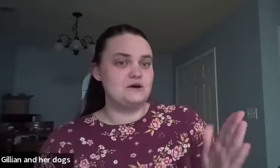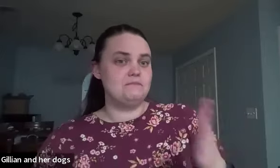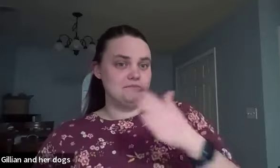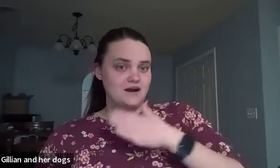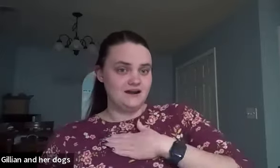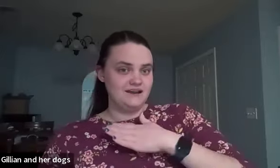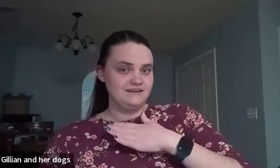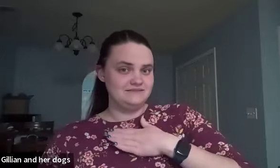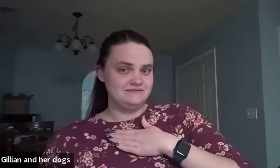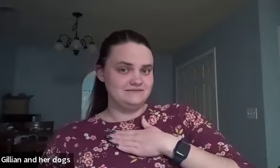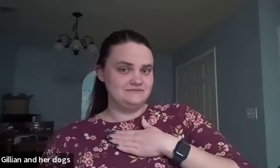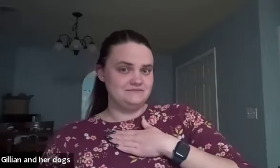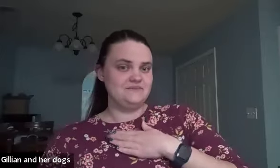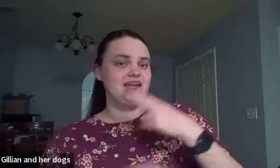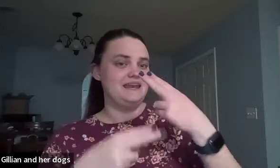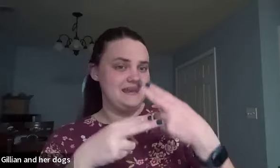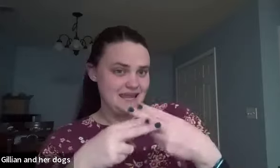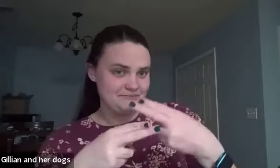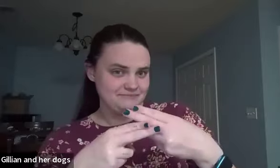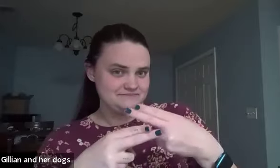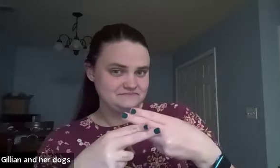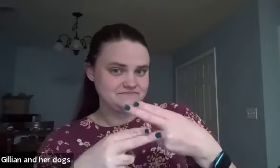So my name.